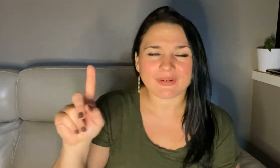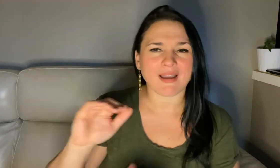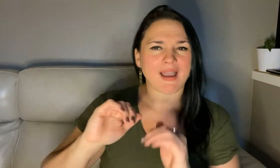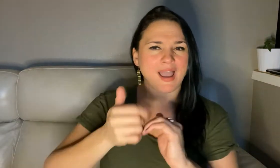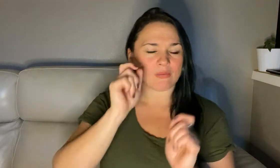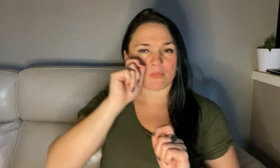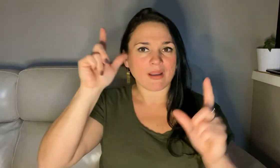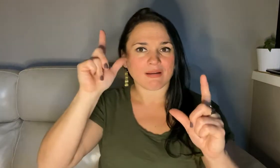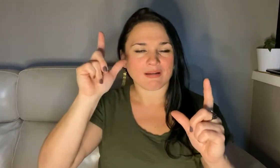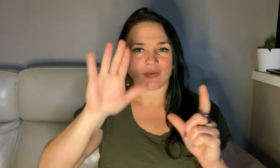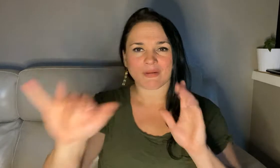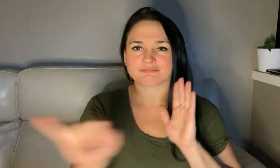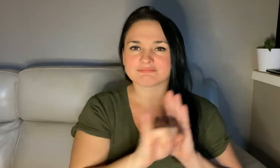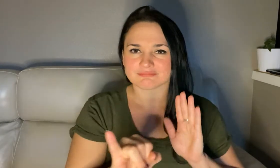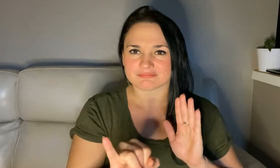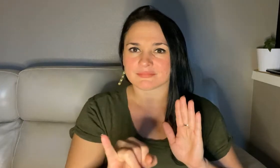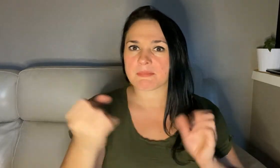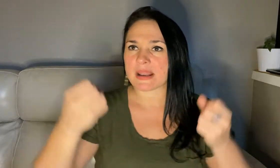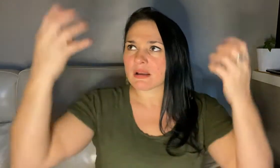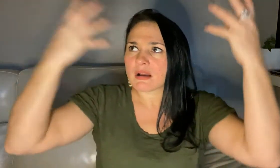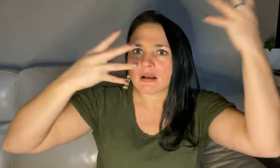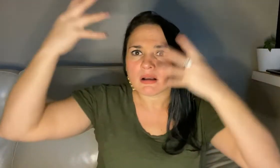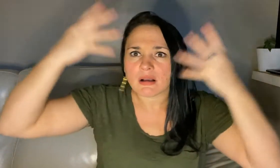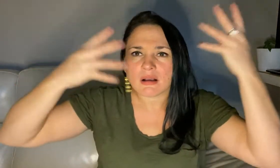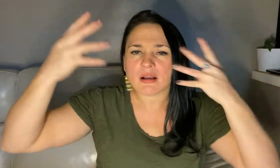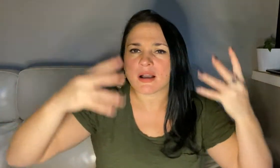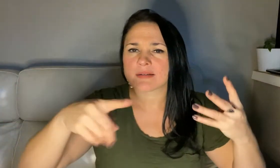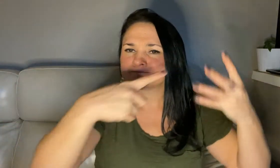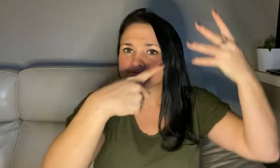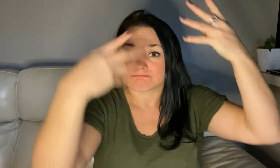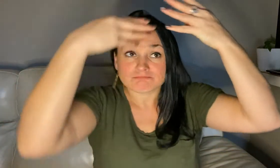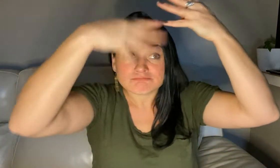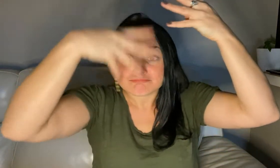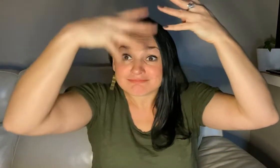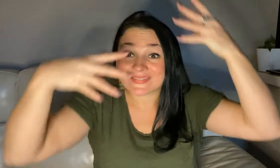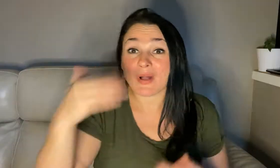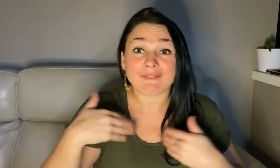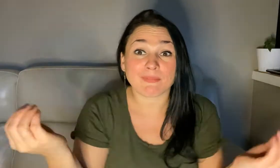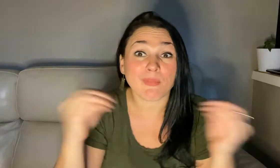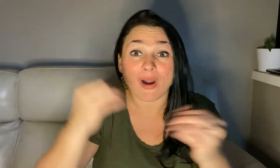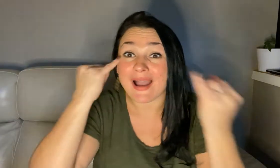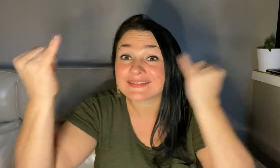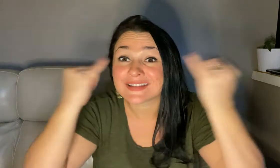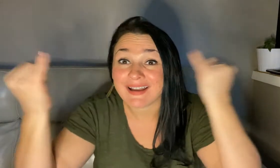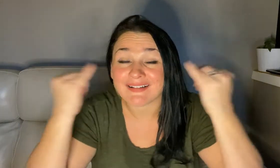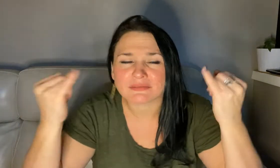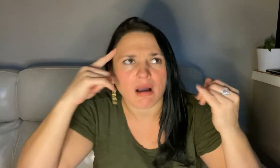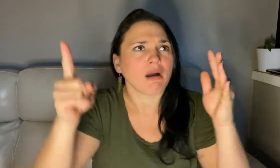moon in Capricorn, how you can wake up your identity. You'll be starting to get downloads, like thoughts, more